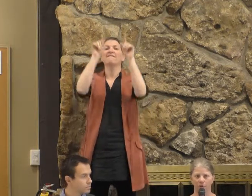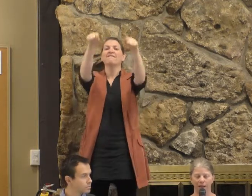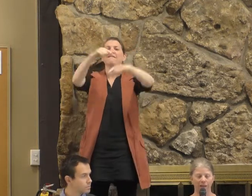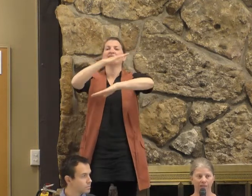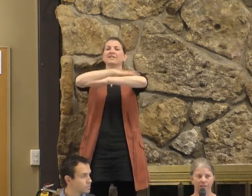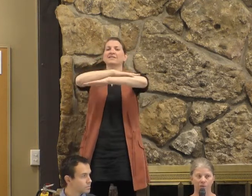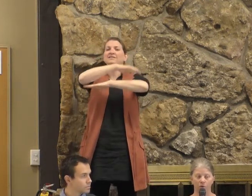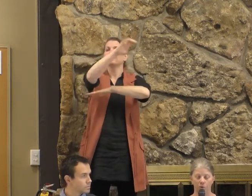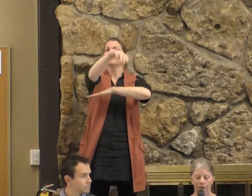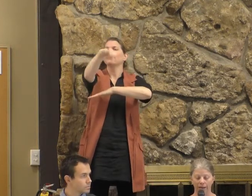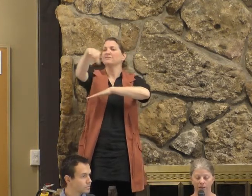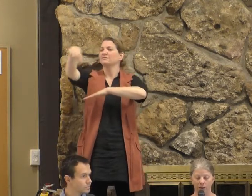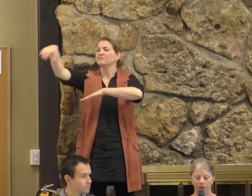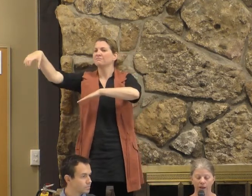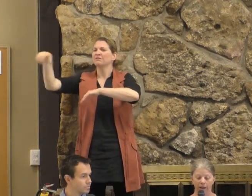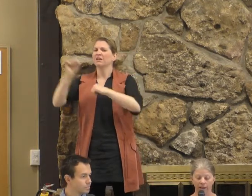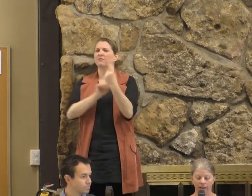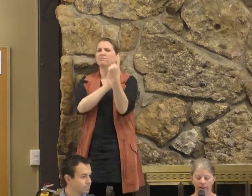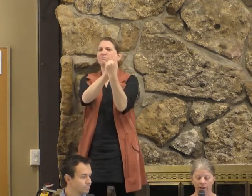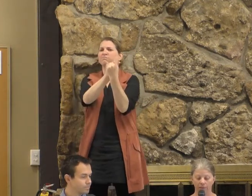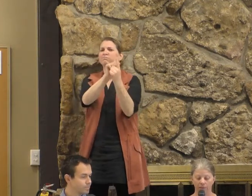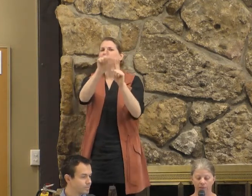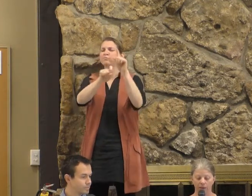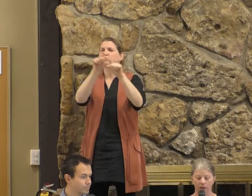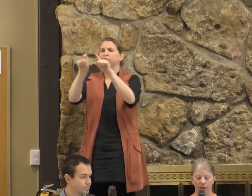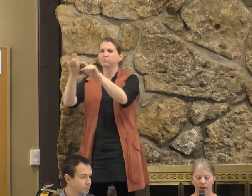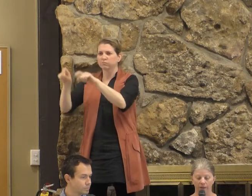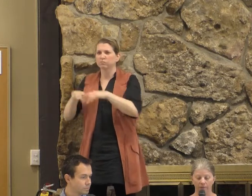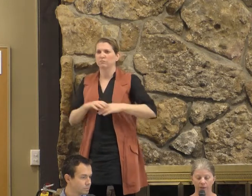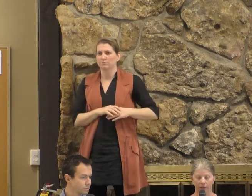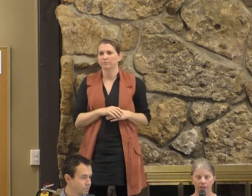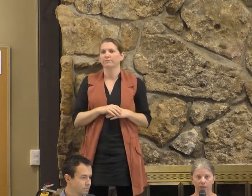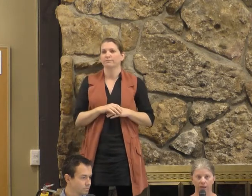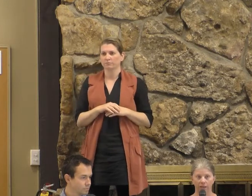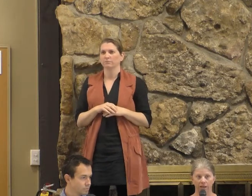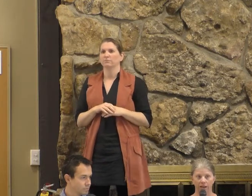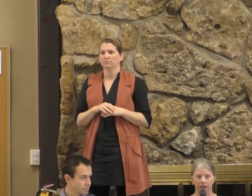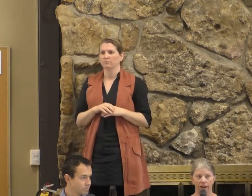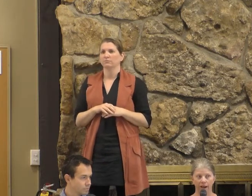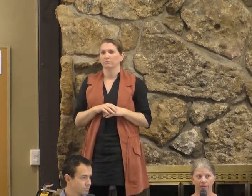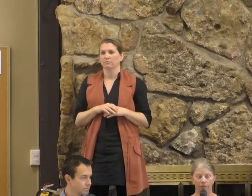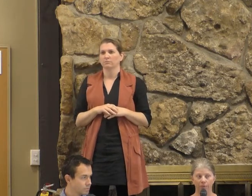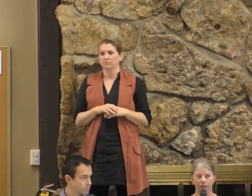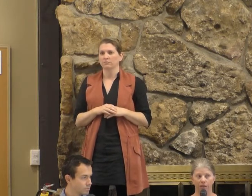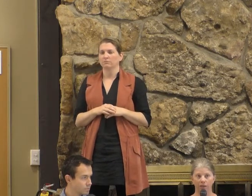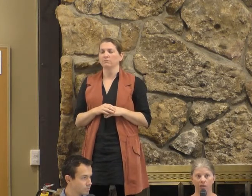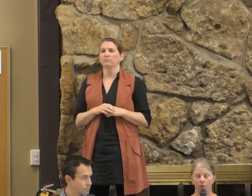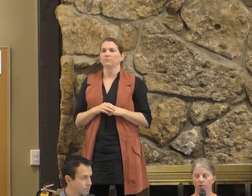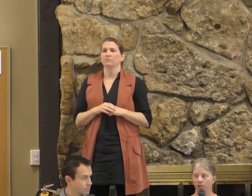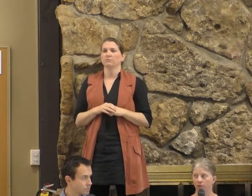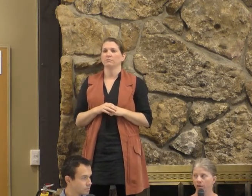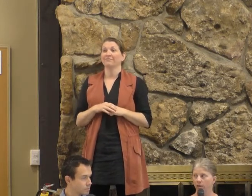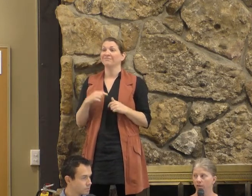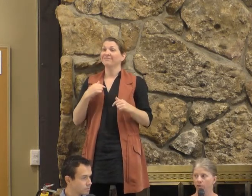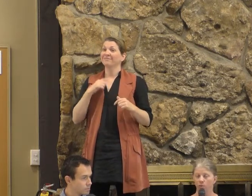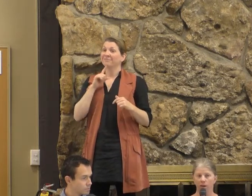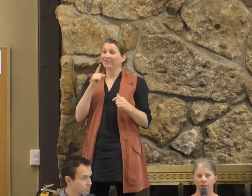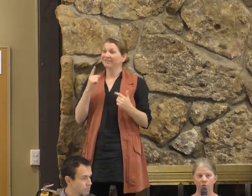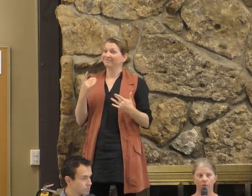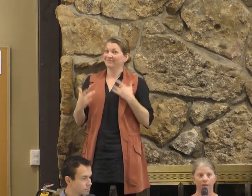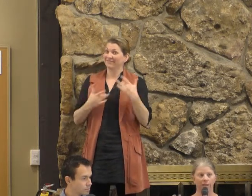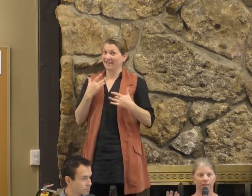that you don't want to ask the whole panel. And I am very excited after the panel is over